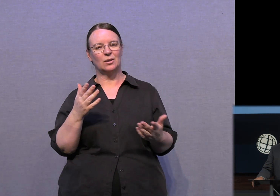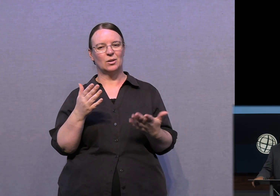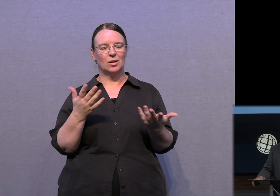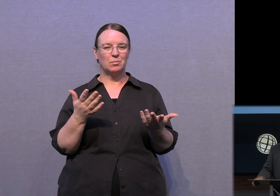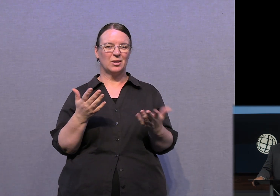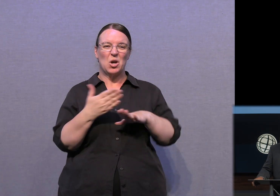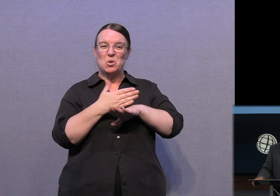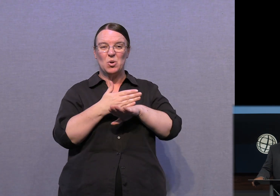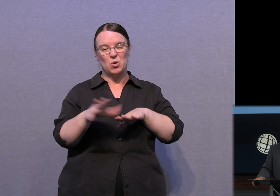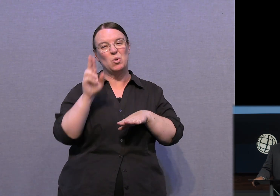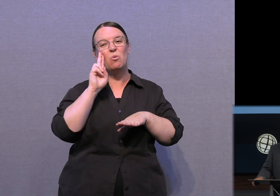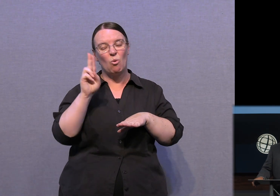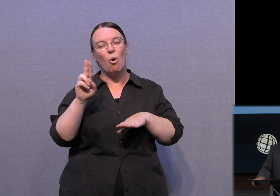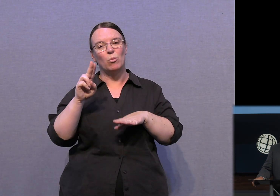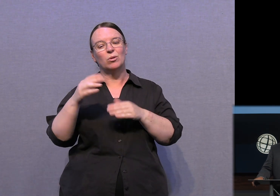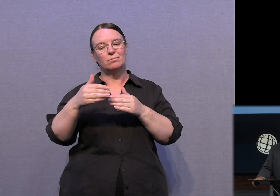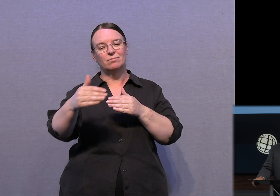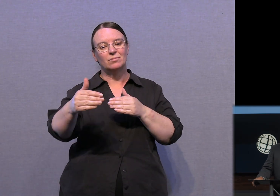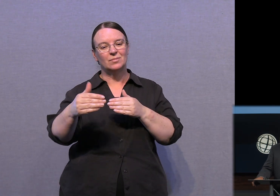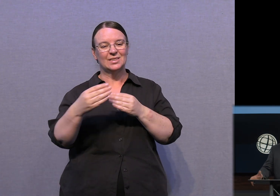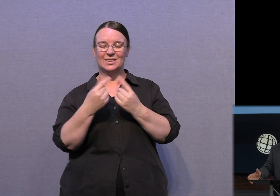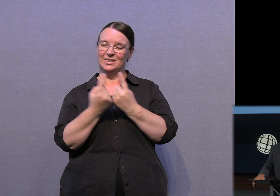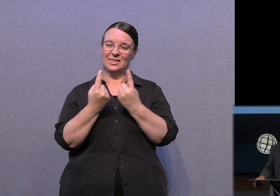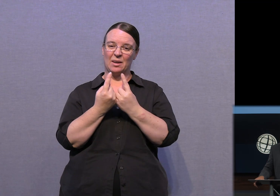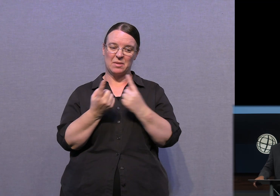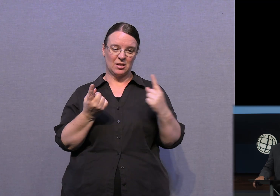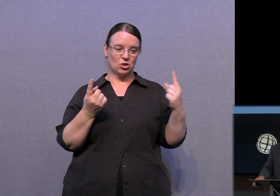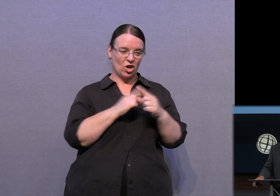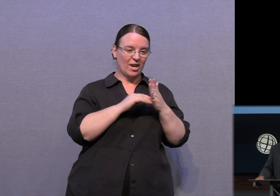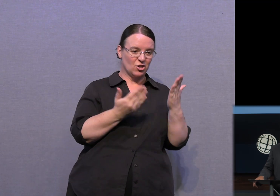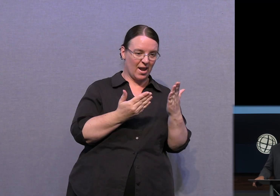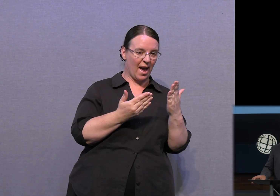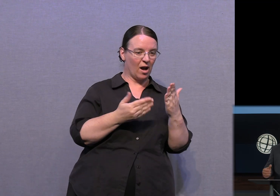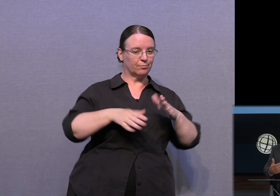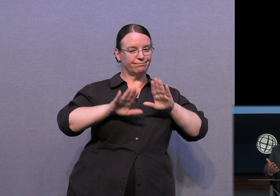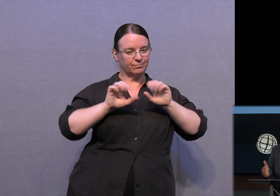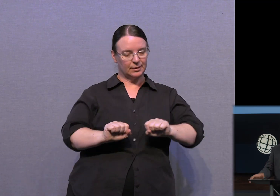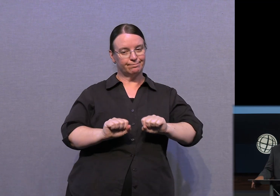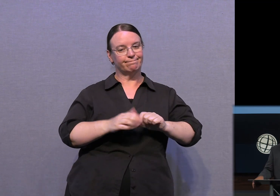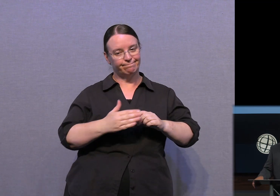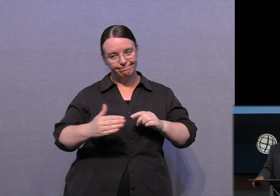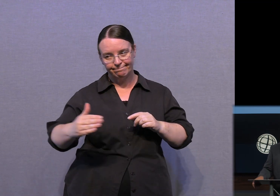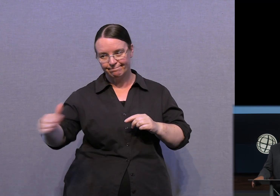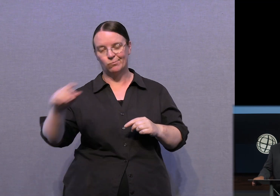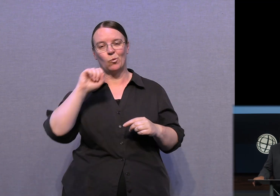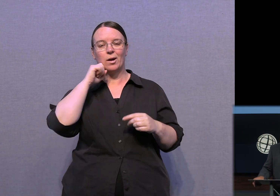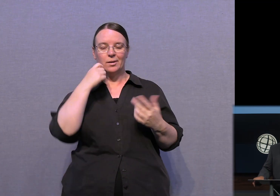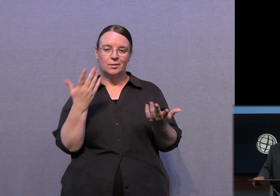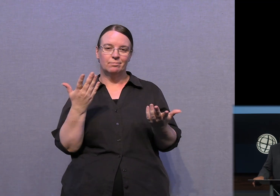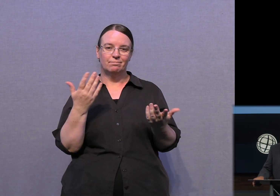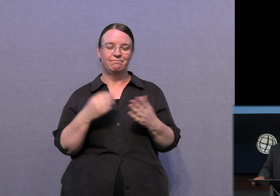normal. Probably some adjustments that we are making are going to be permanent. And probably some issues we're still going to